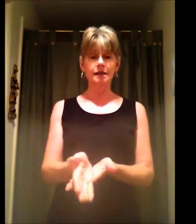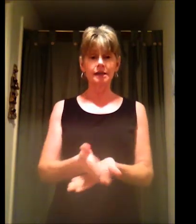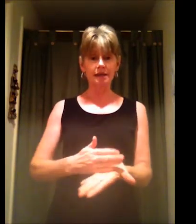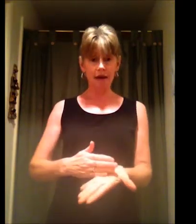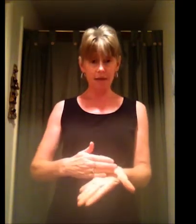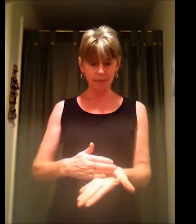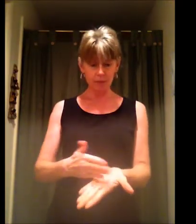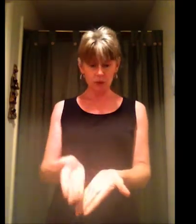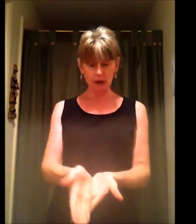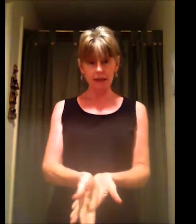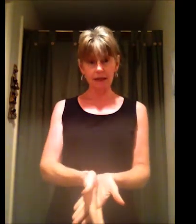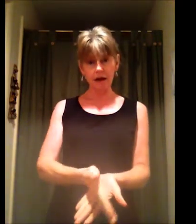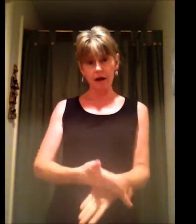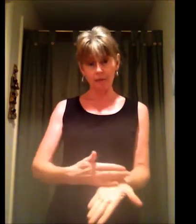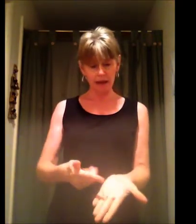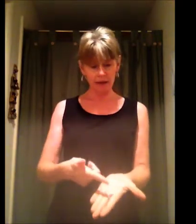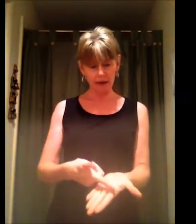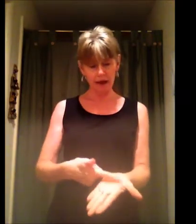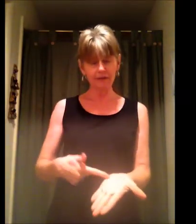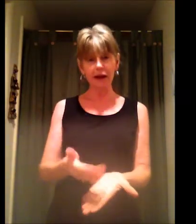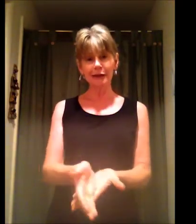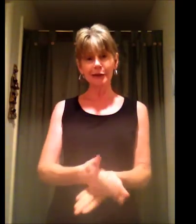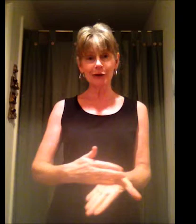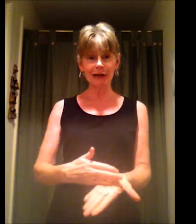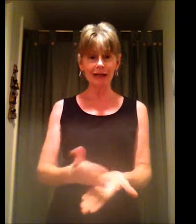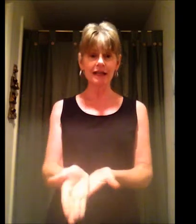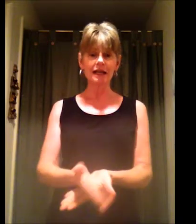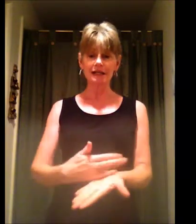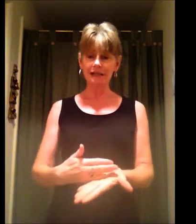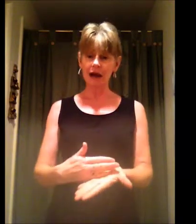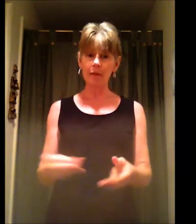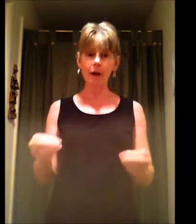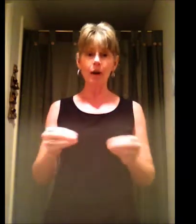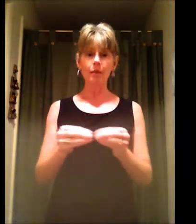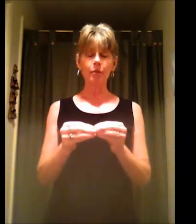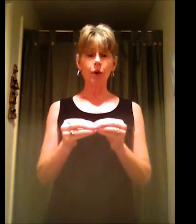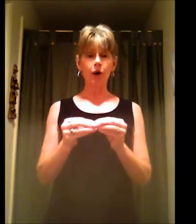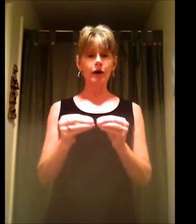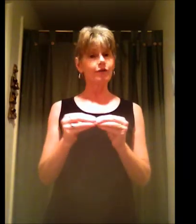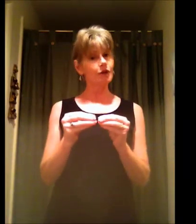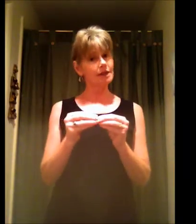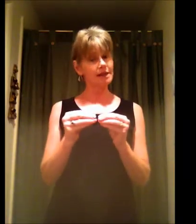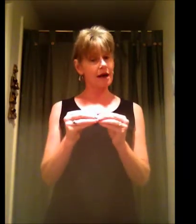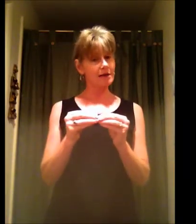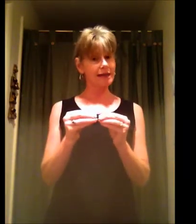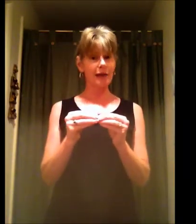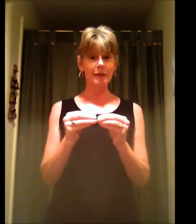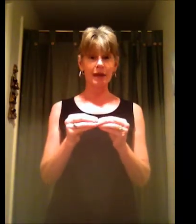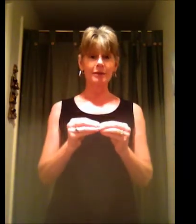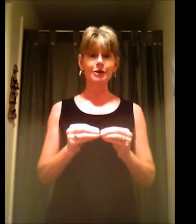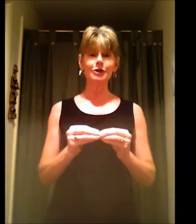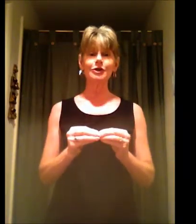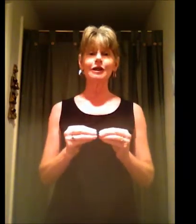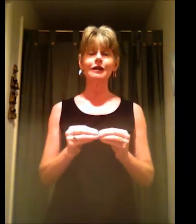did some across the, like the lifeline in your hand, some more, first sign that babies usually